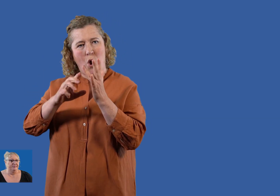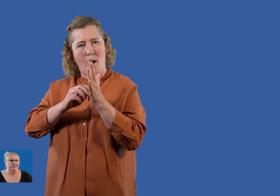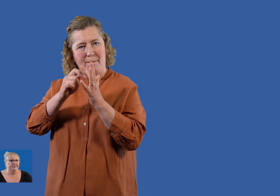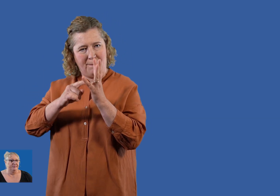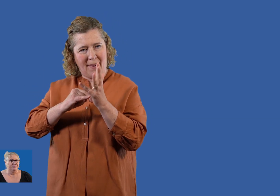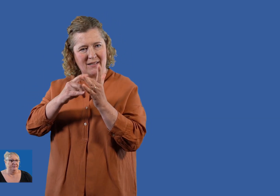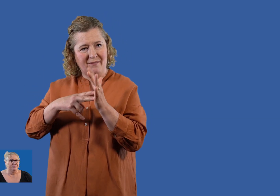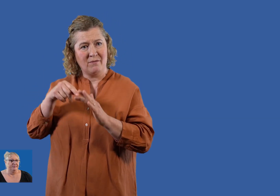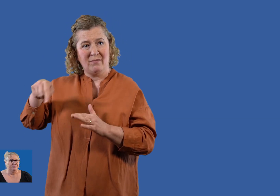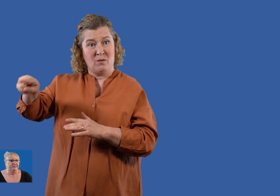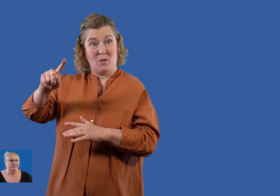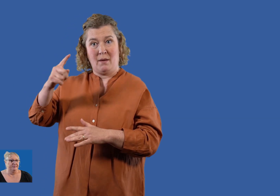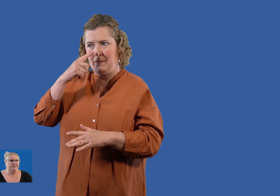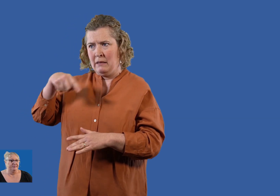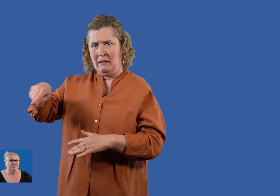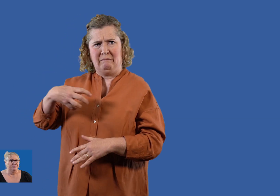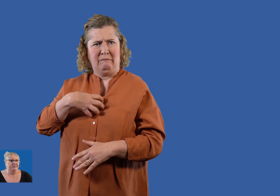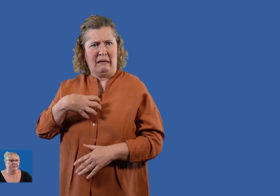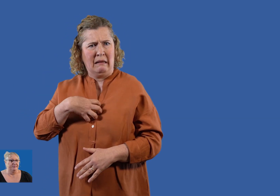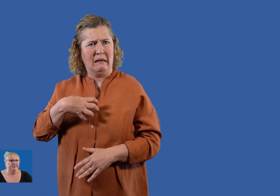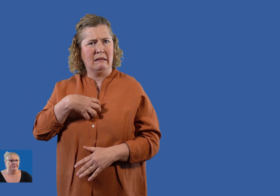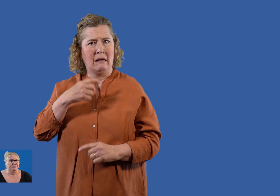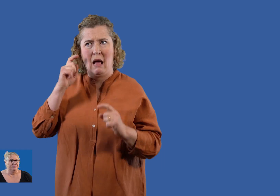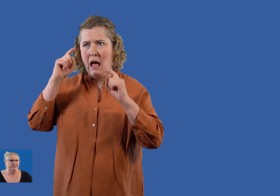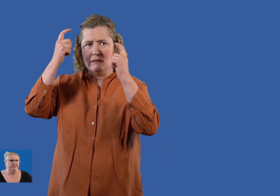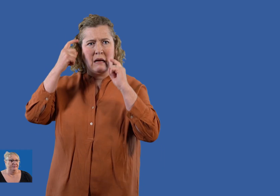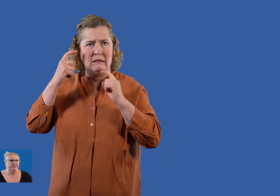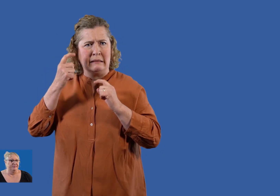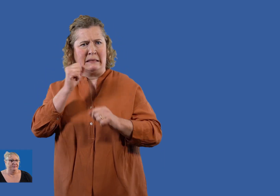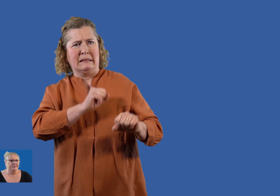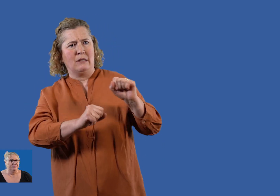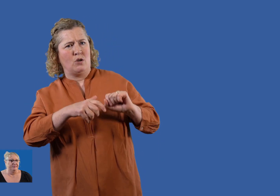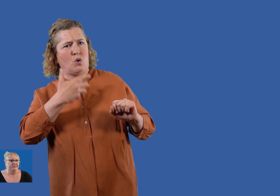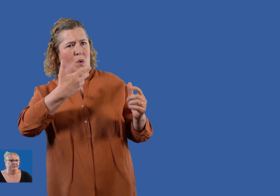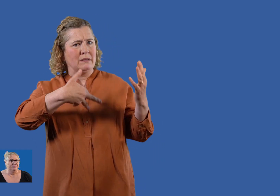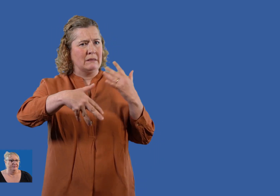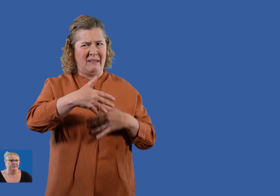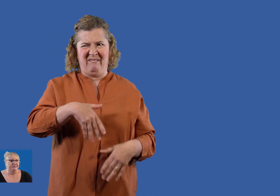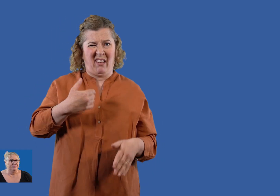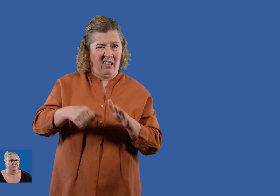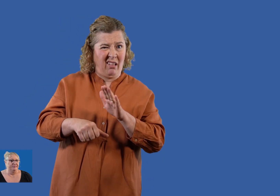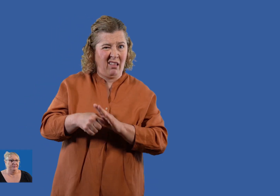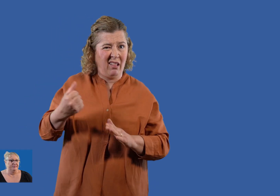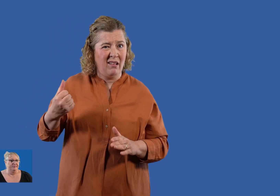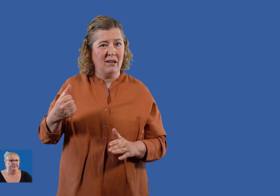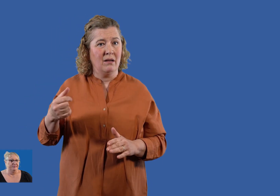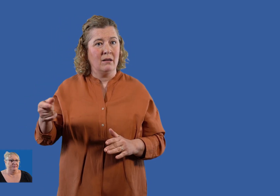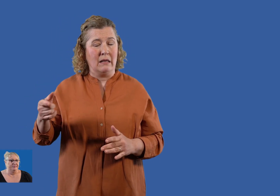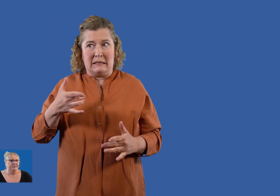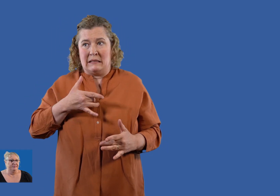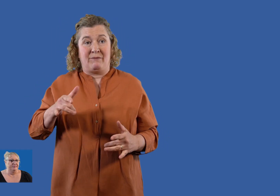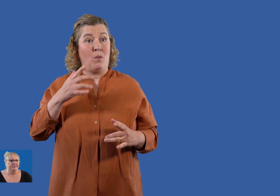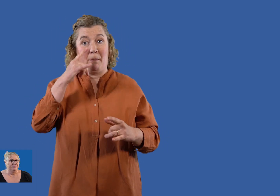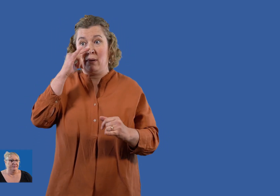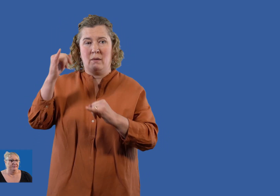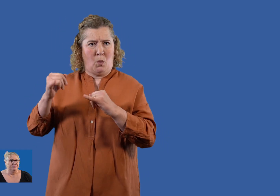And these people appear fearful or anxious, socially inhibited, have feelings of inadequacy, overly sensitive to